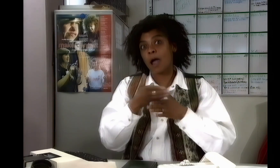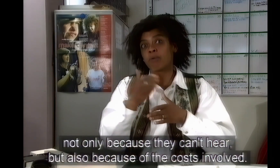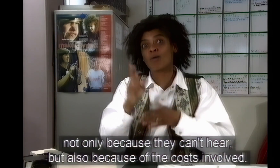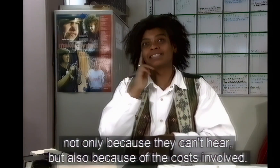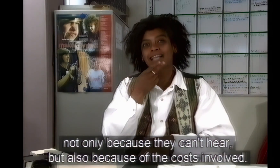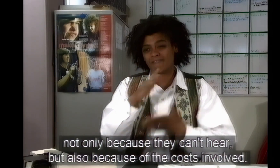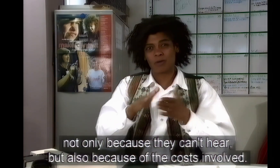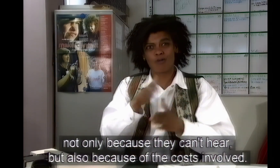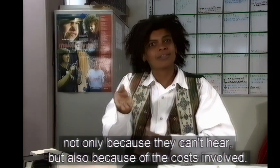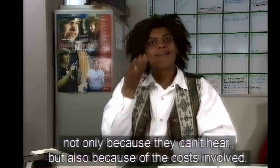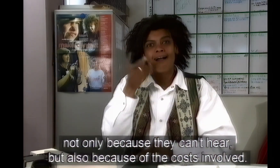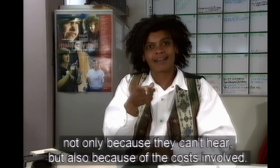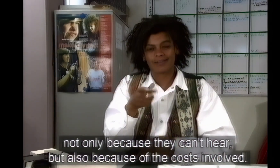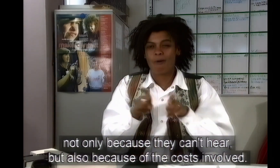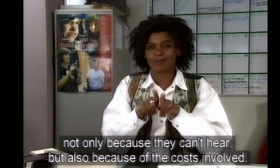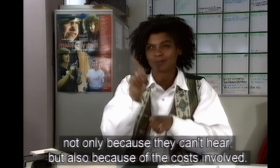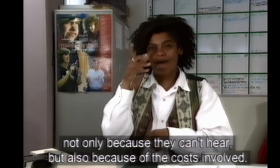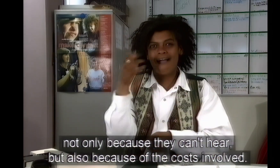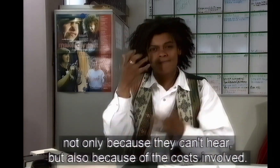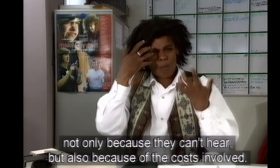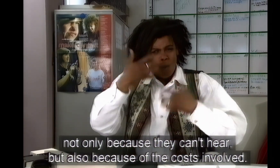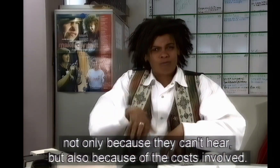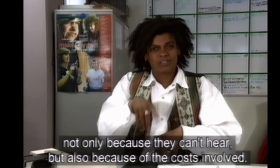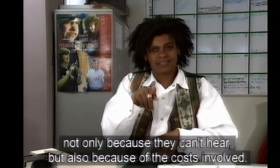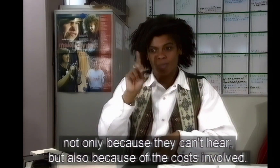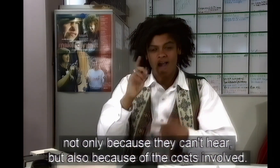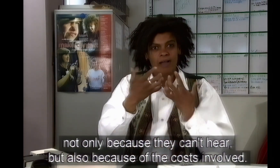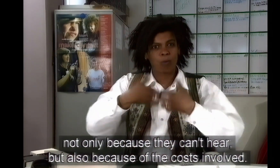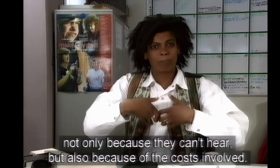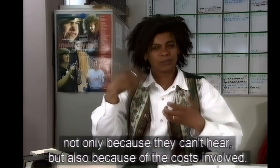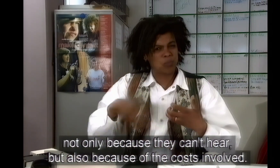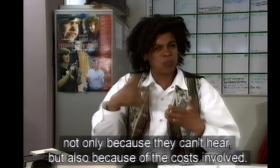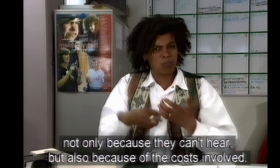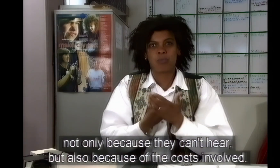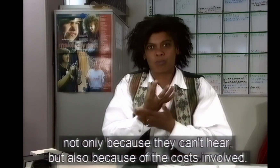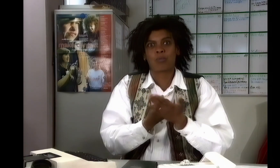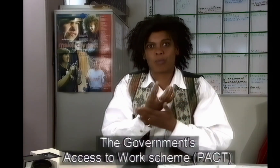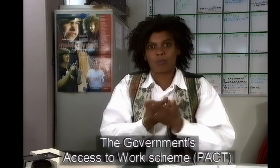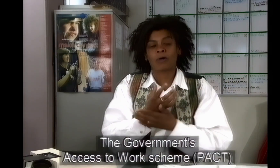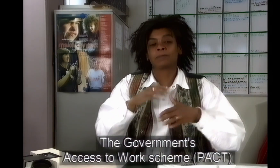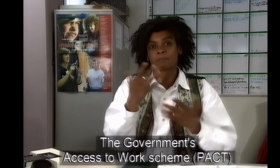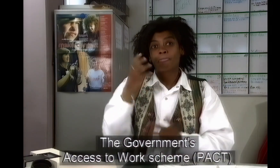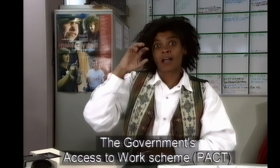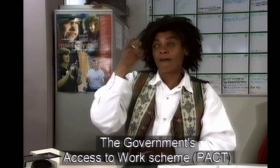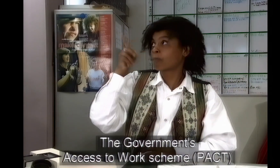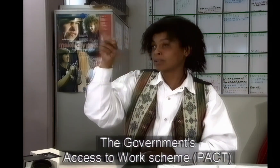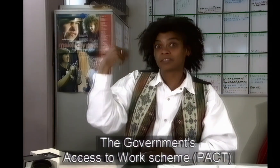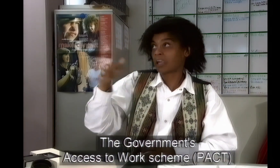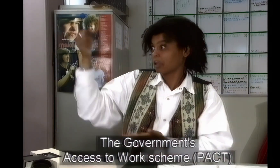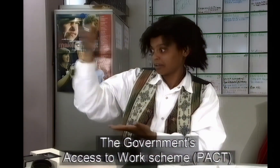people, not only because they cannot hear, but also because of the costs involved. The government's Access to Work scheme has been a great help